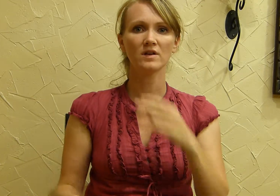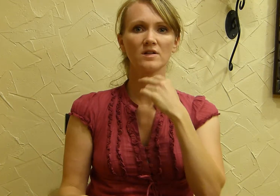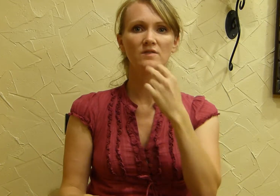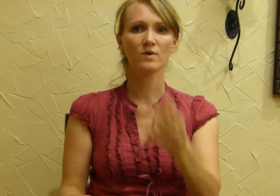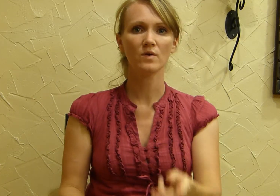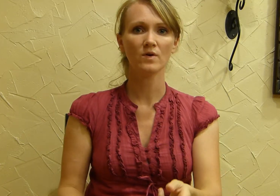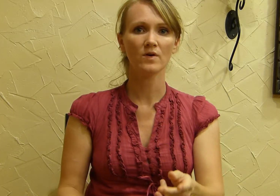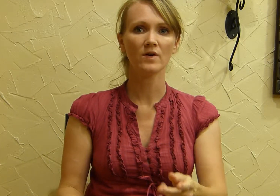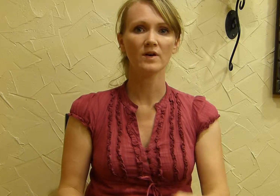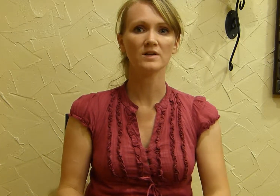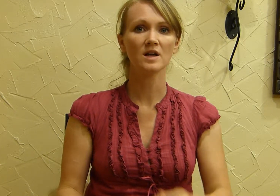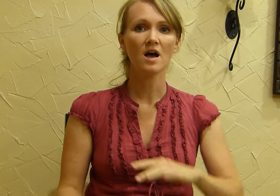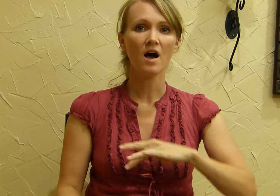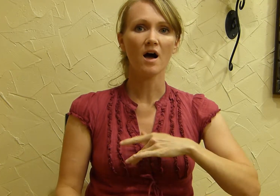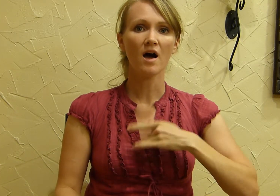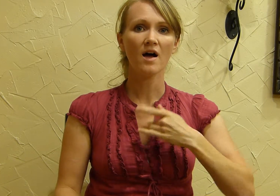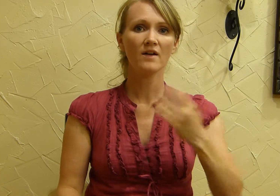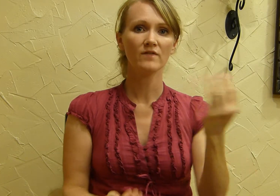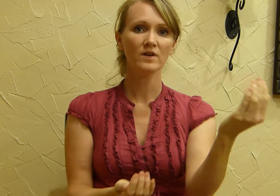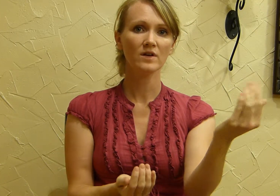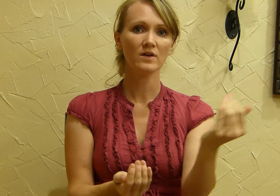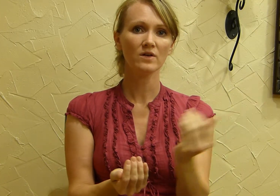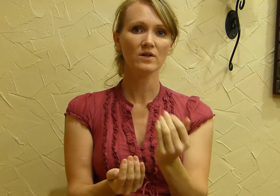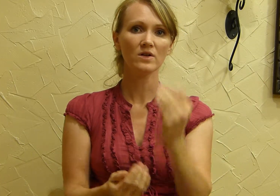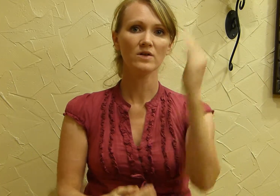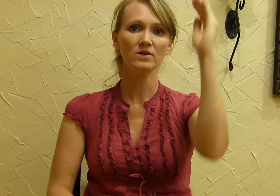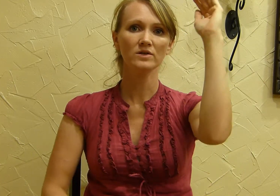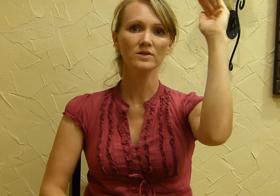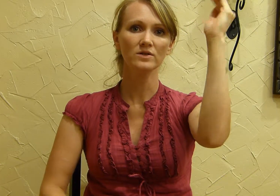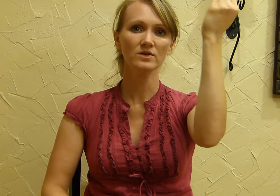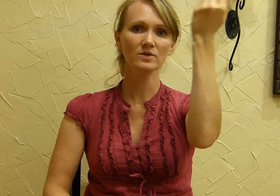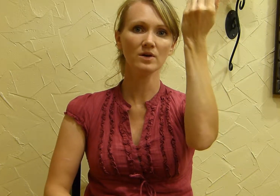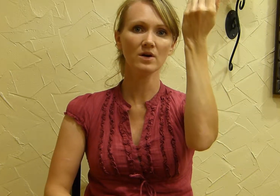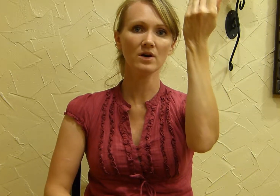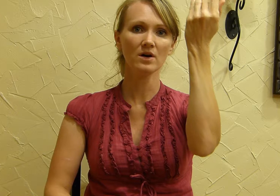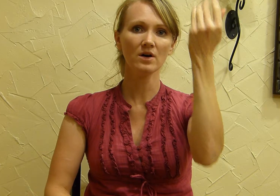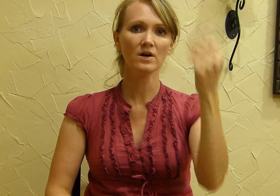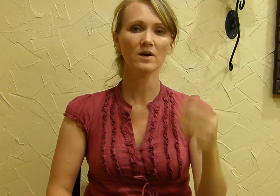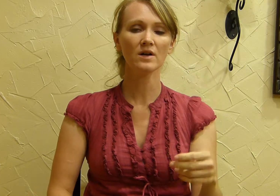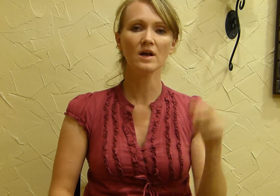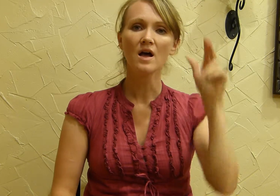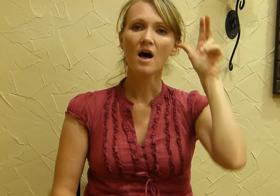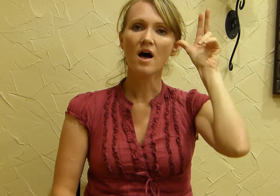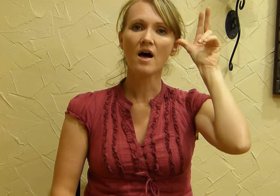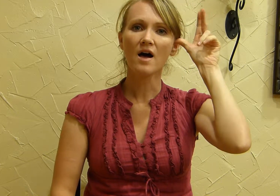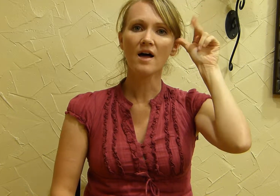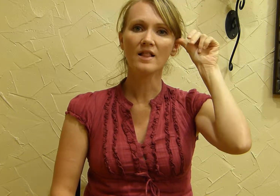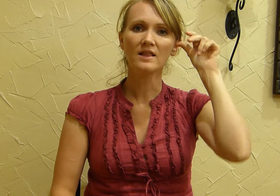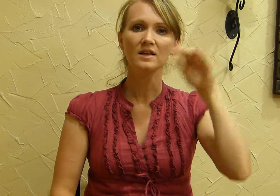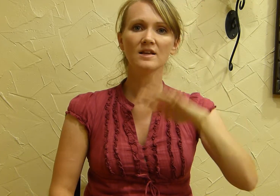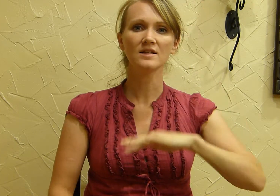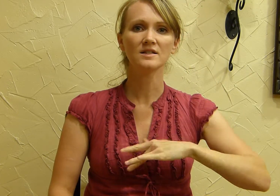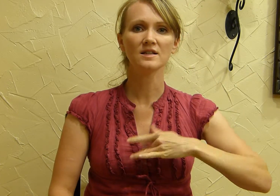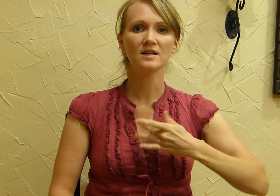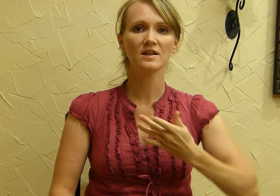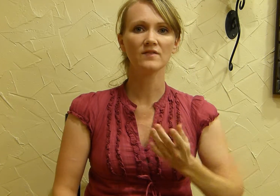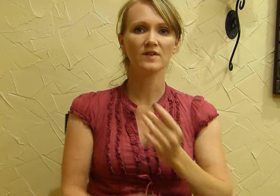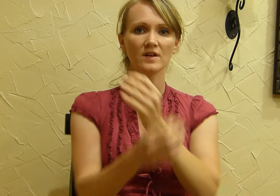prophet's voice, I feel closer to God. I listen and